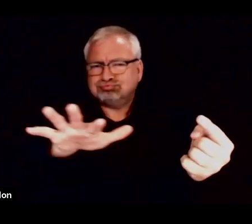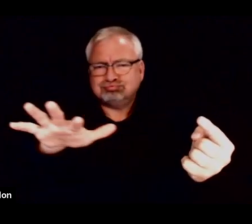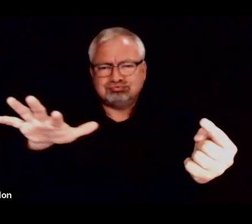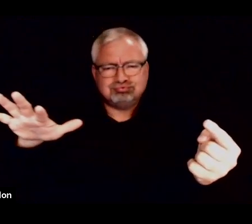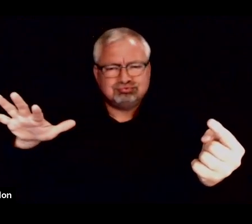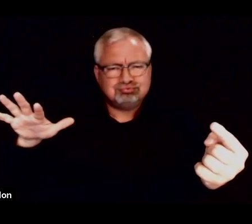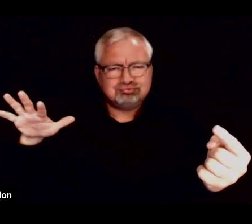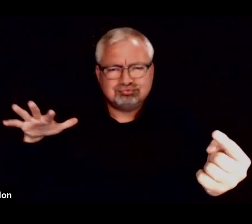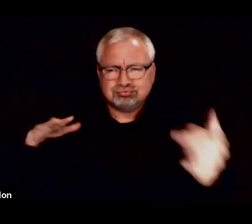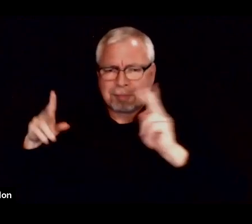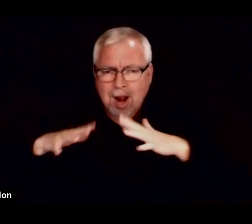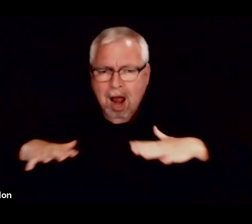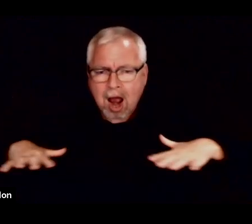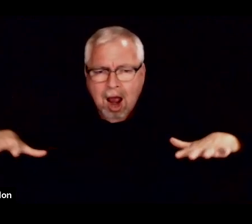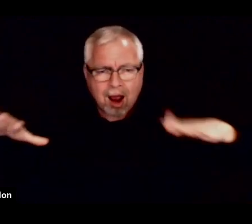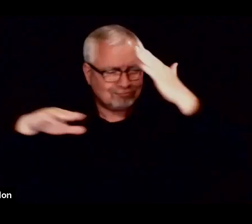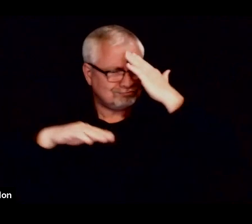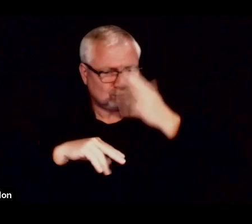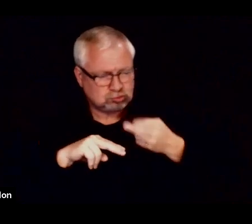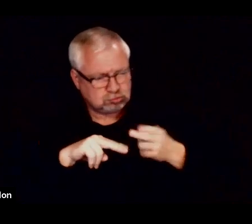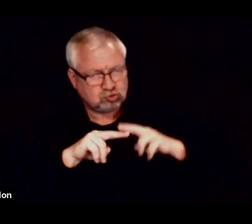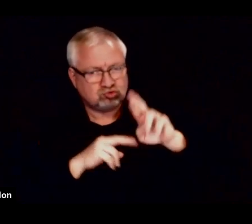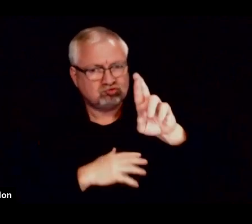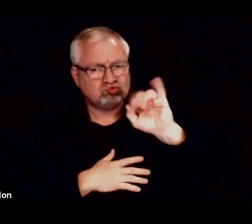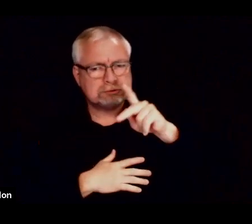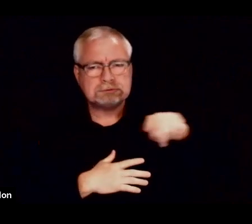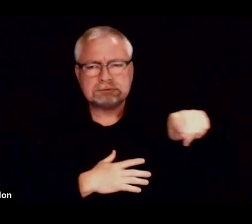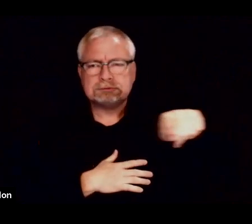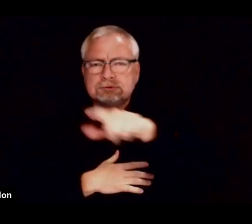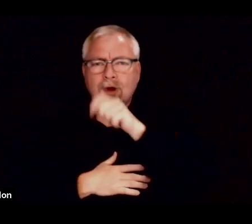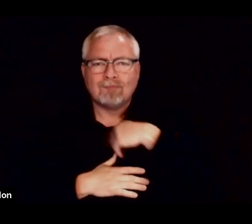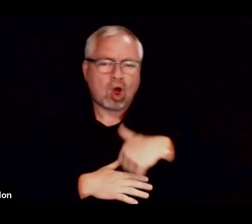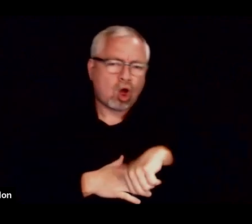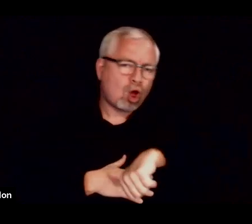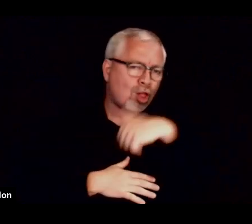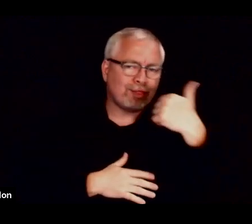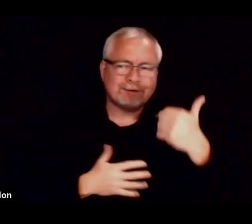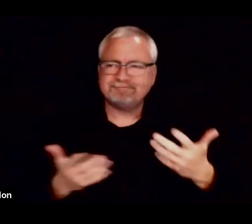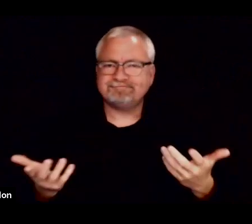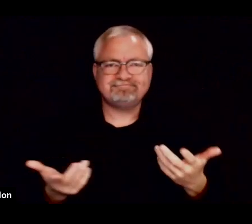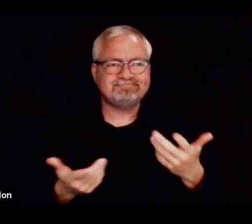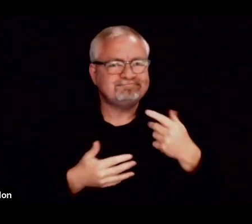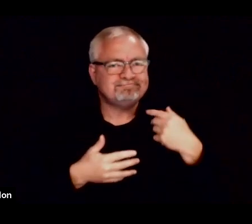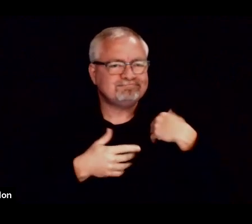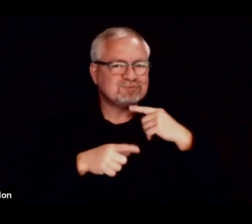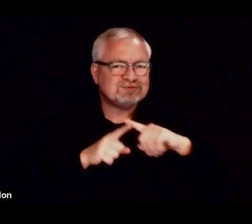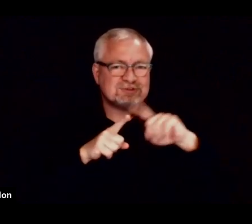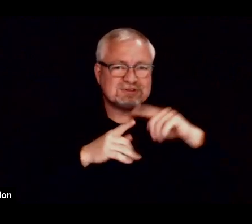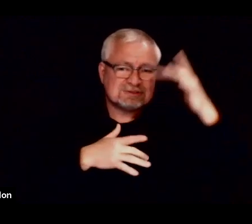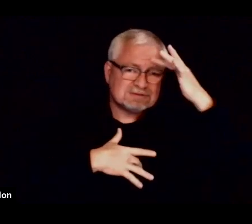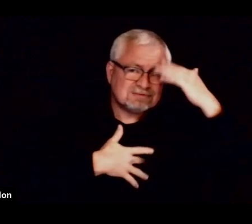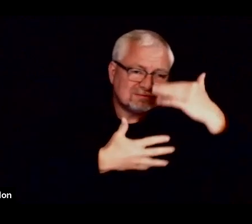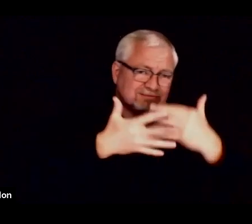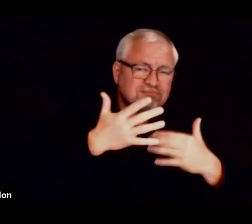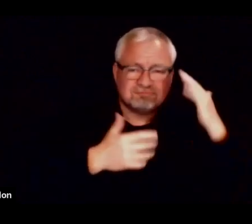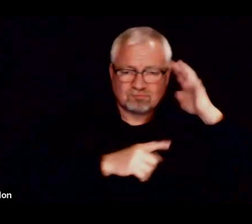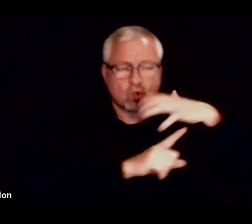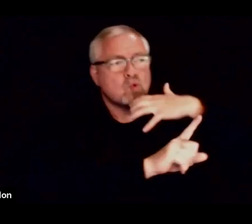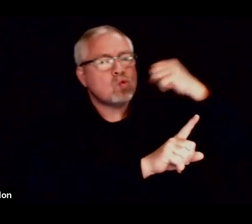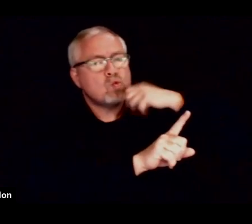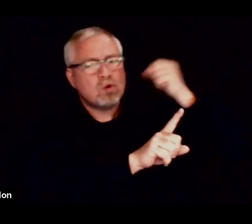increased risk that people of advanced age face, as well as people who have